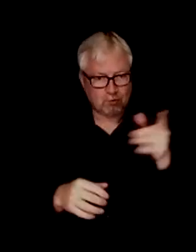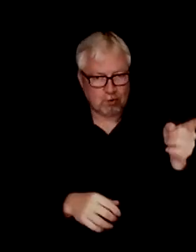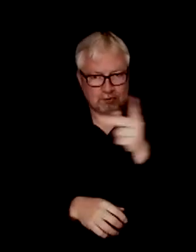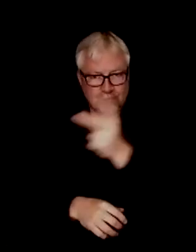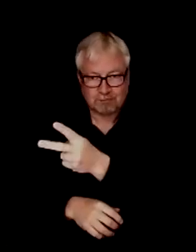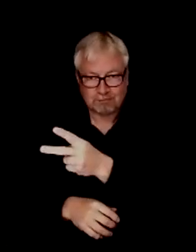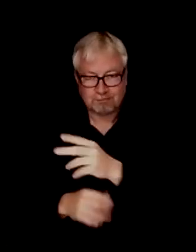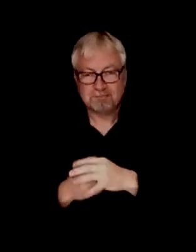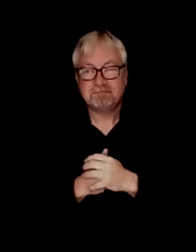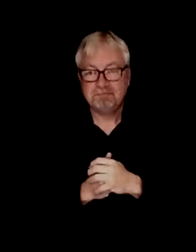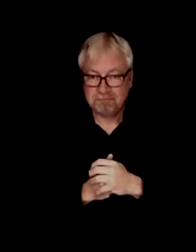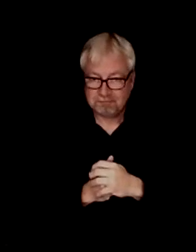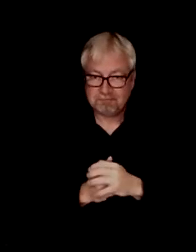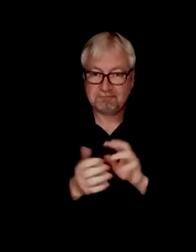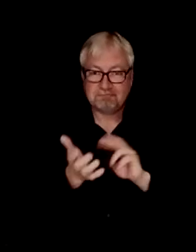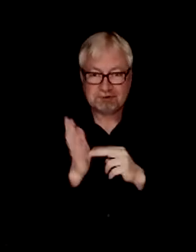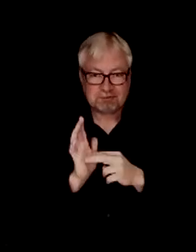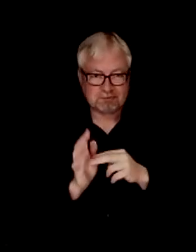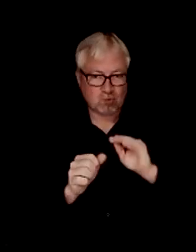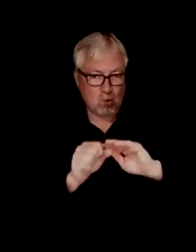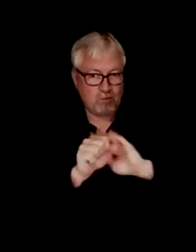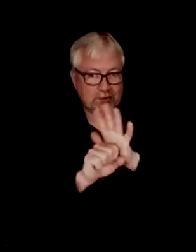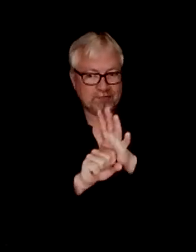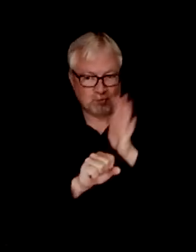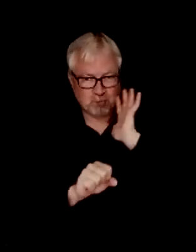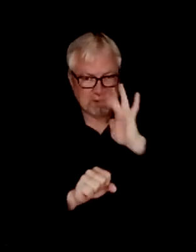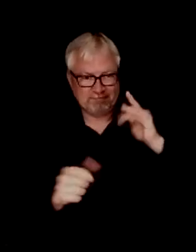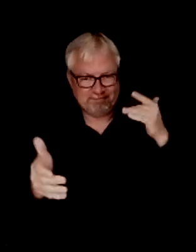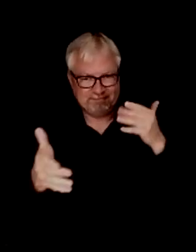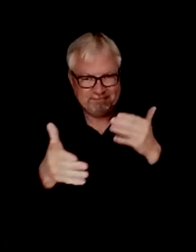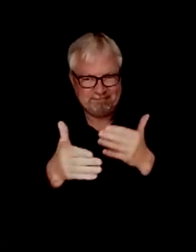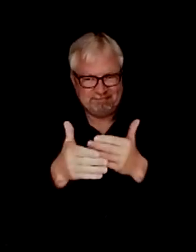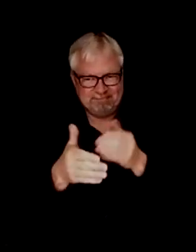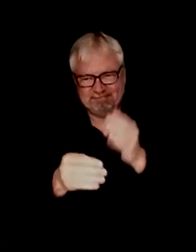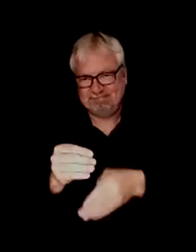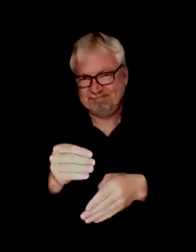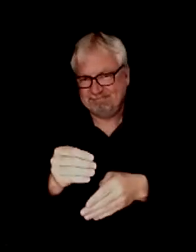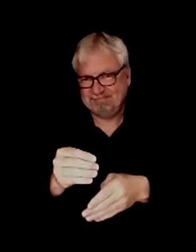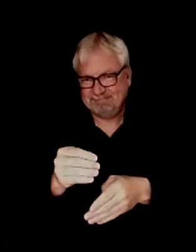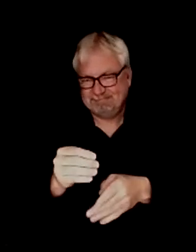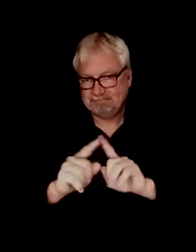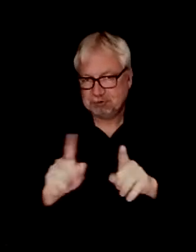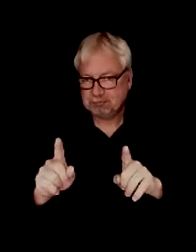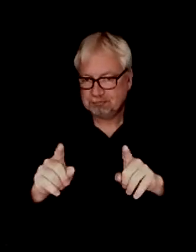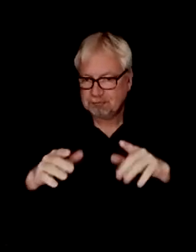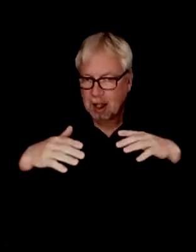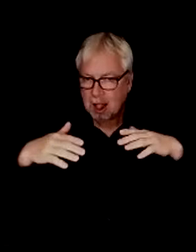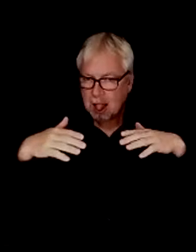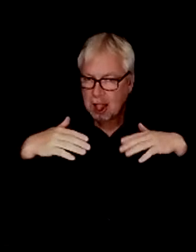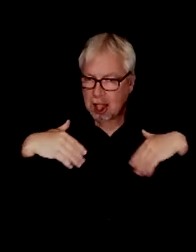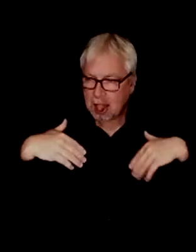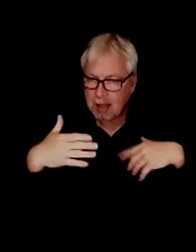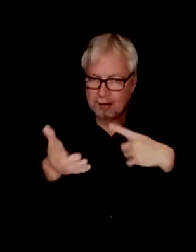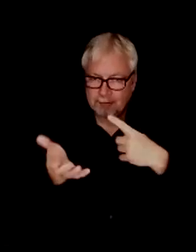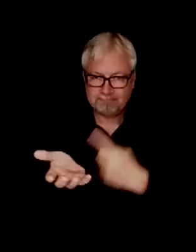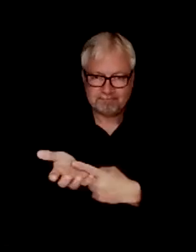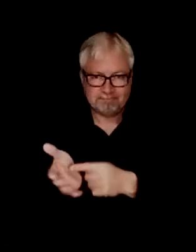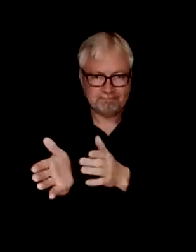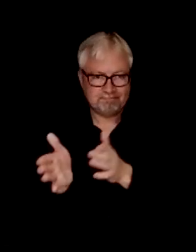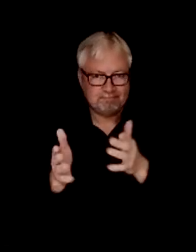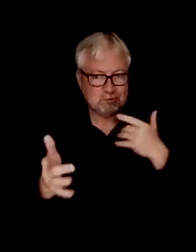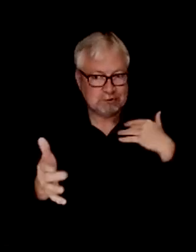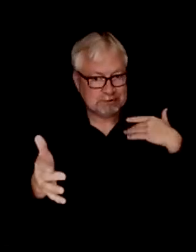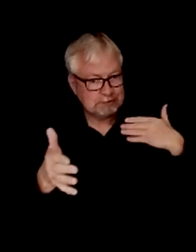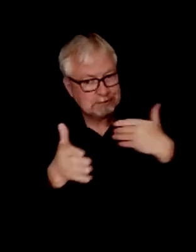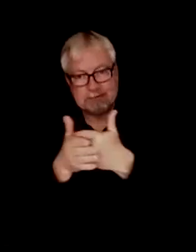is within sight, but we're not there yet. And frankly, how quickly we get there is not a given. It depends entirely